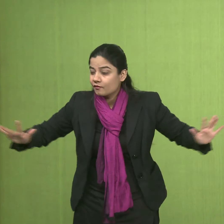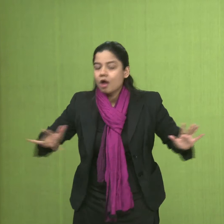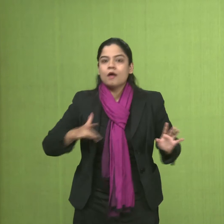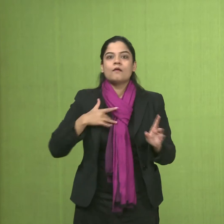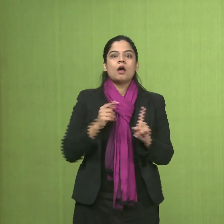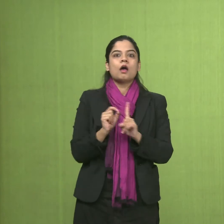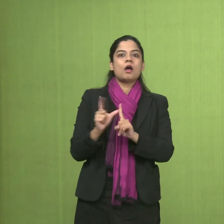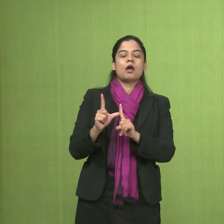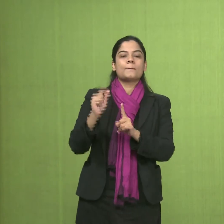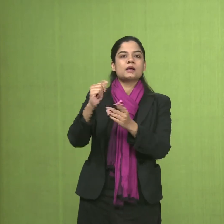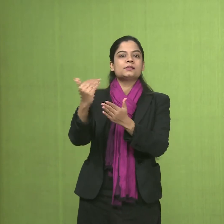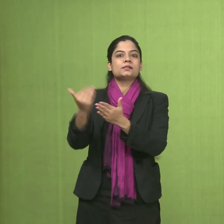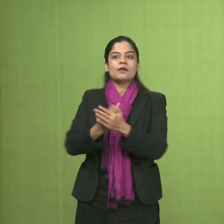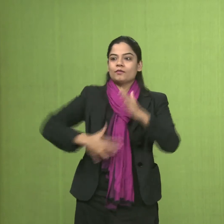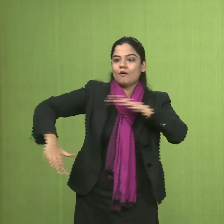and money.